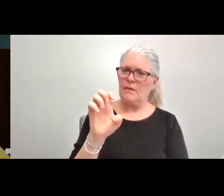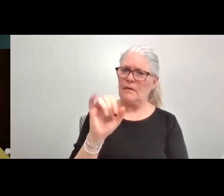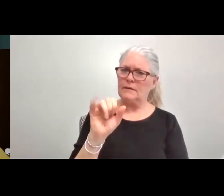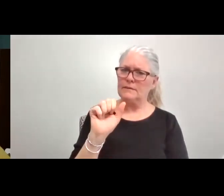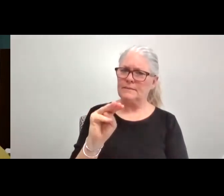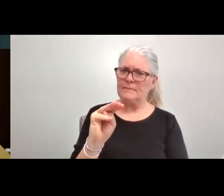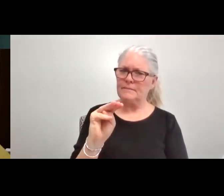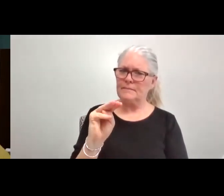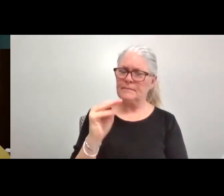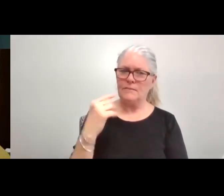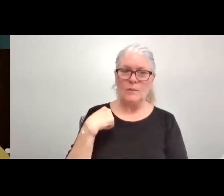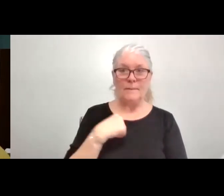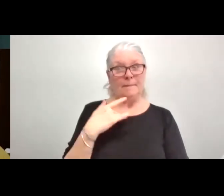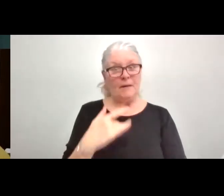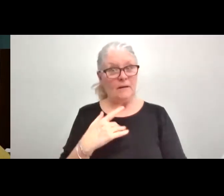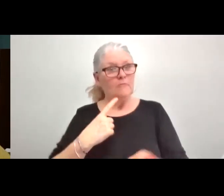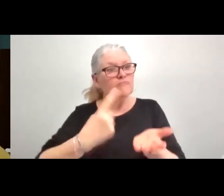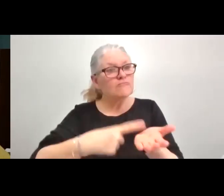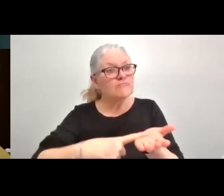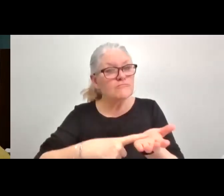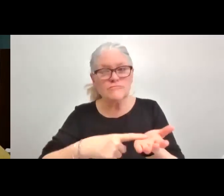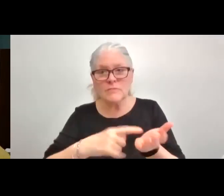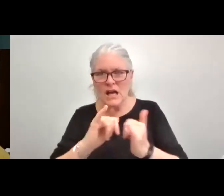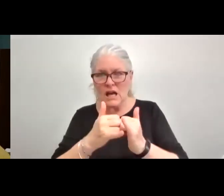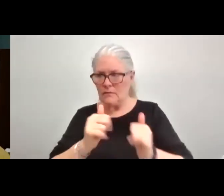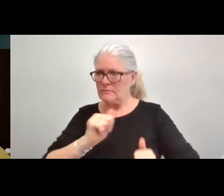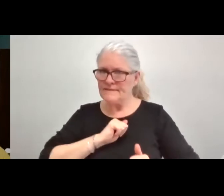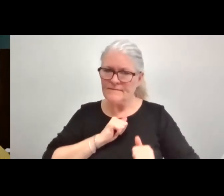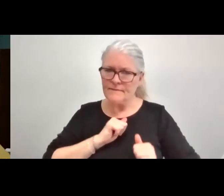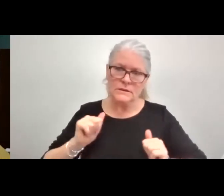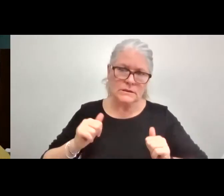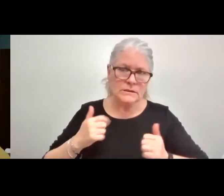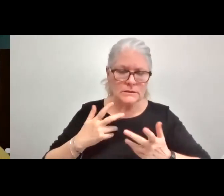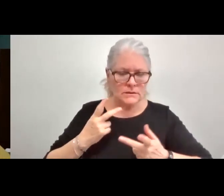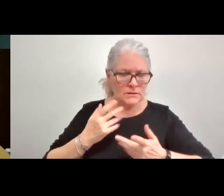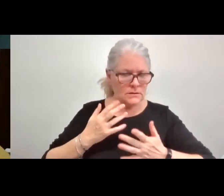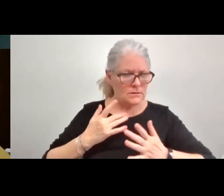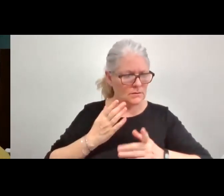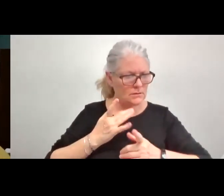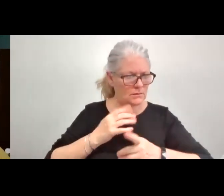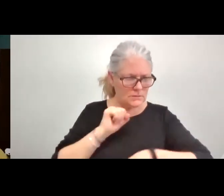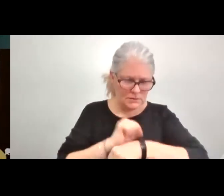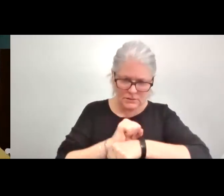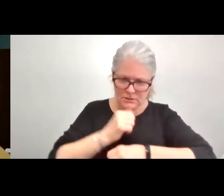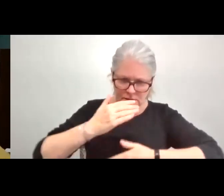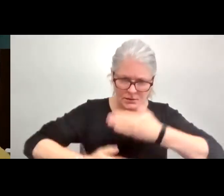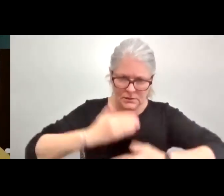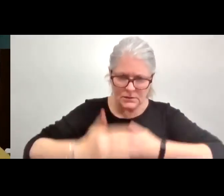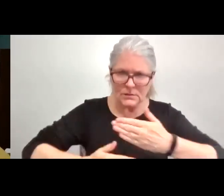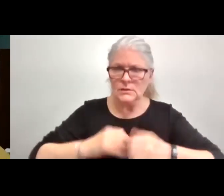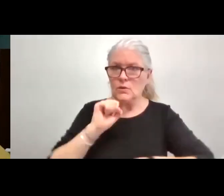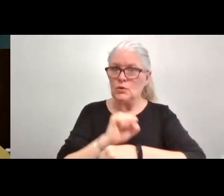as it pertains to other people. We are taught ableism to keep ourselves in line, to keep ourselves continuously working, to keep